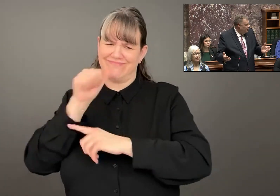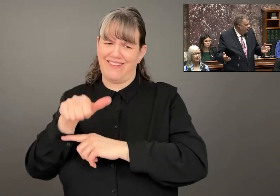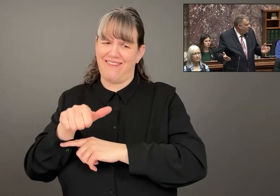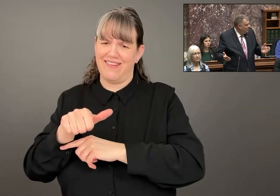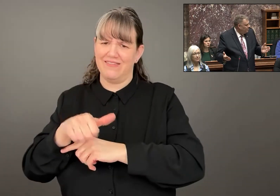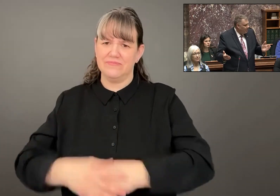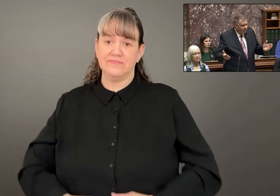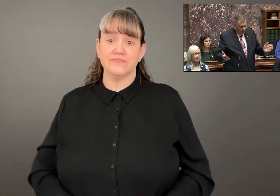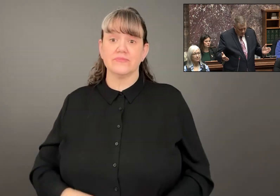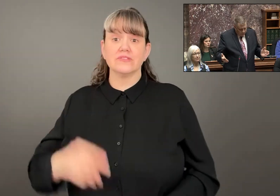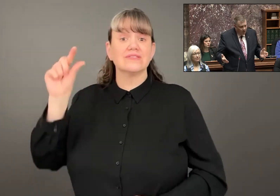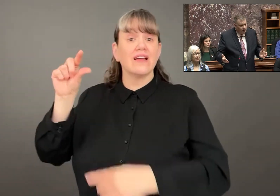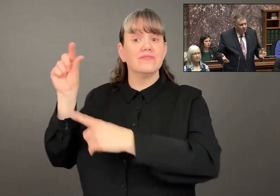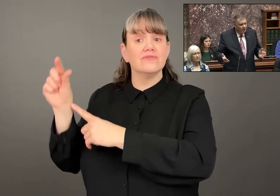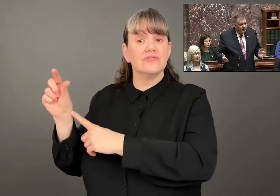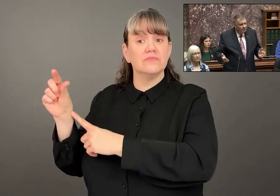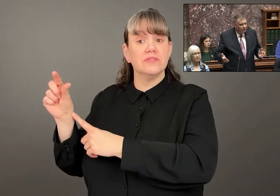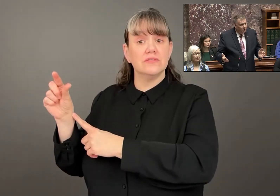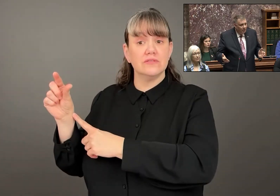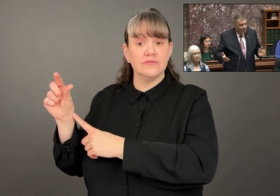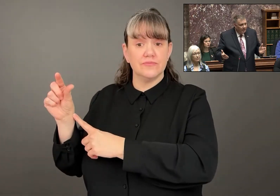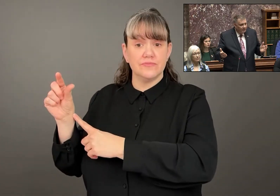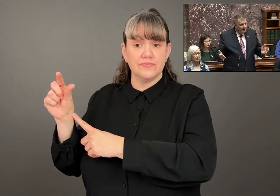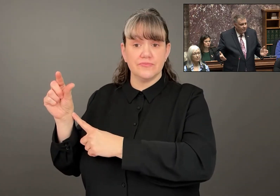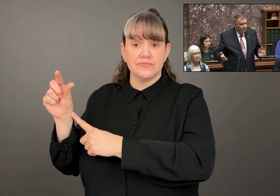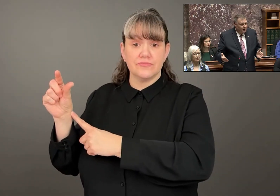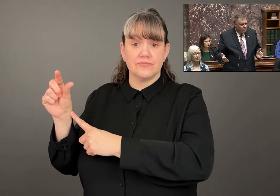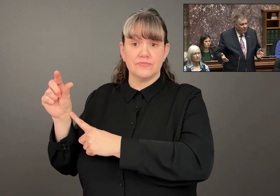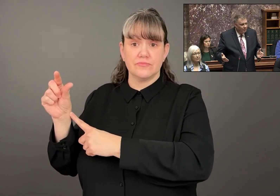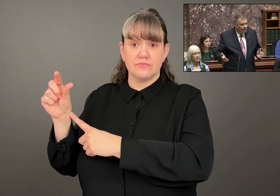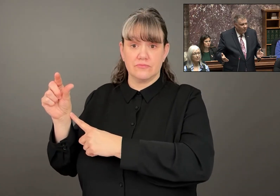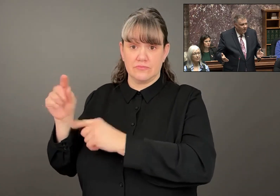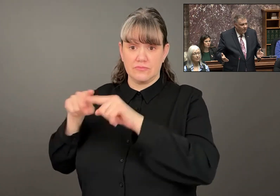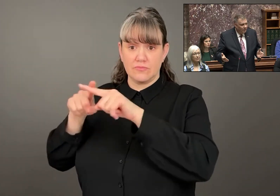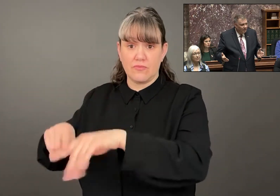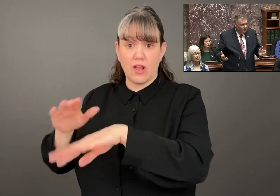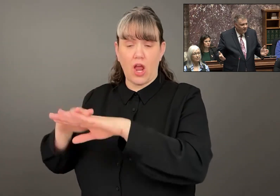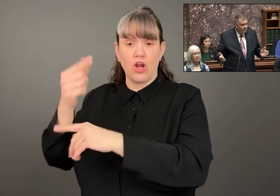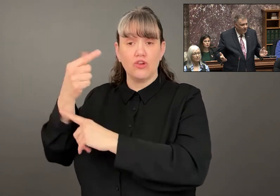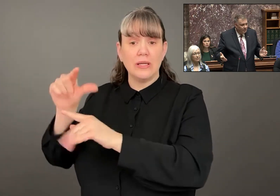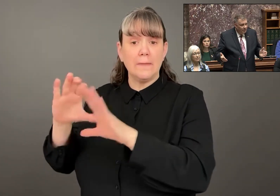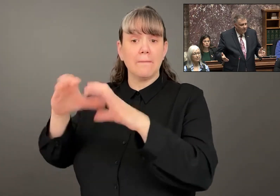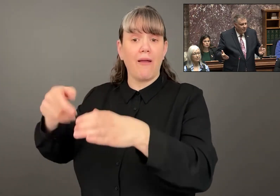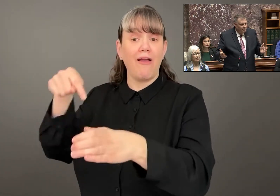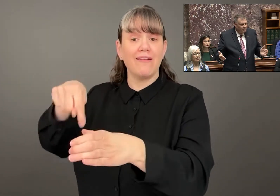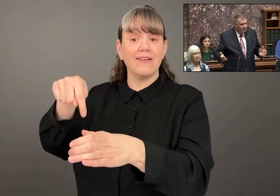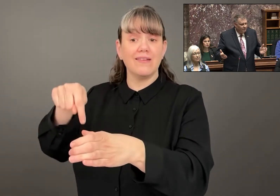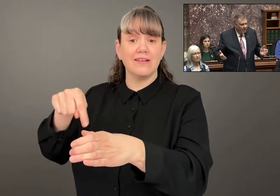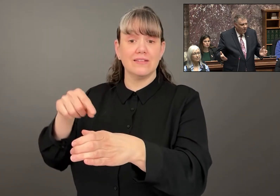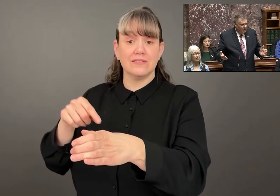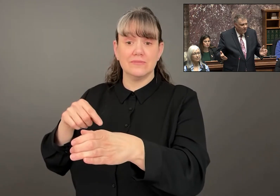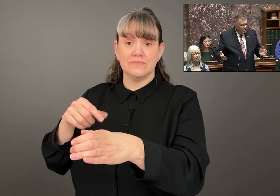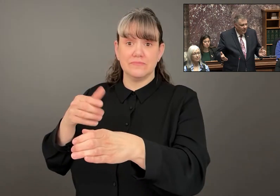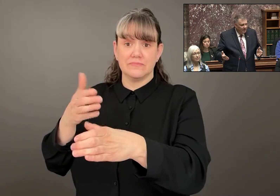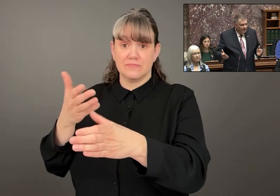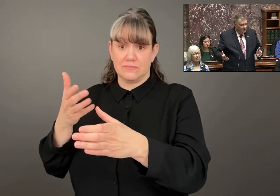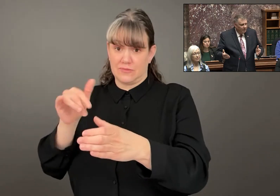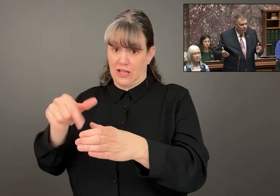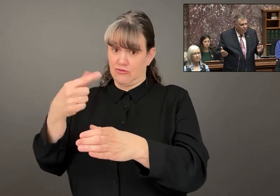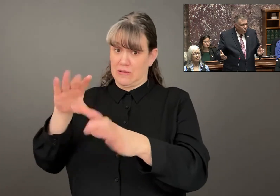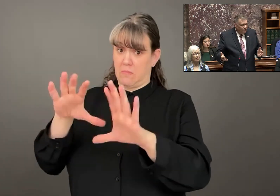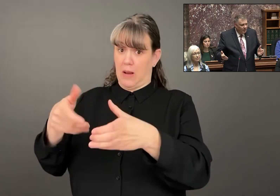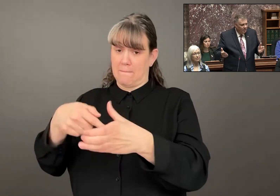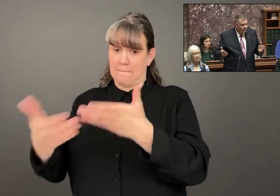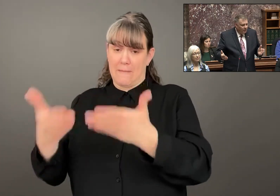Green Party. Perhaps the Green Party would like to know that in southern British Columbia right now, as we speak, the Ministry of Environment is